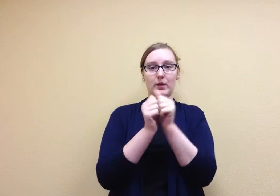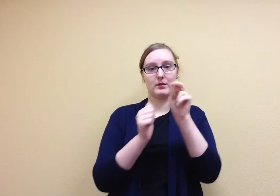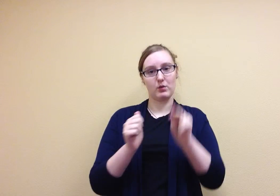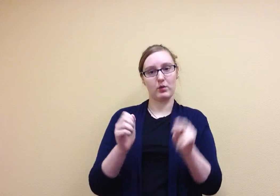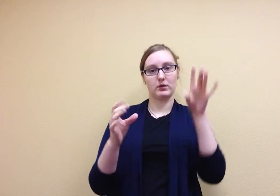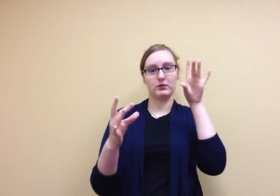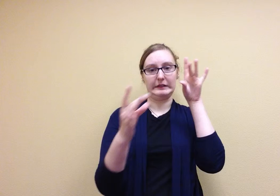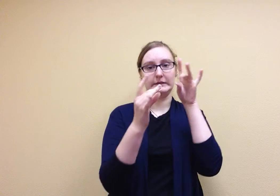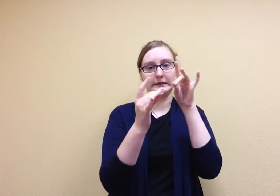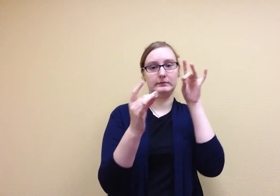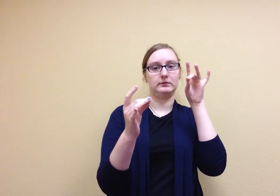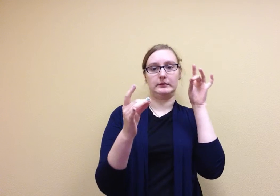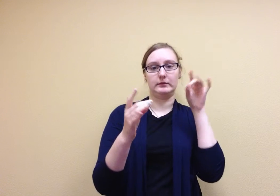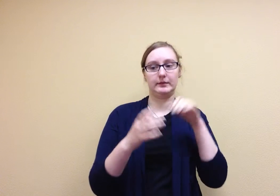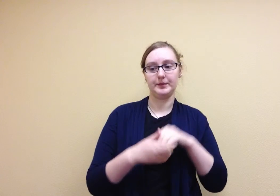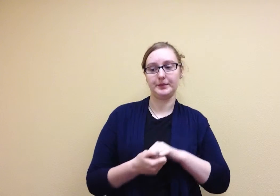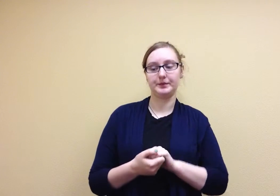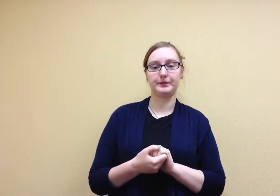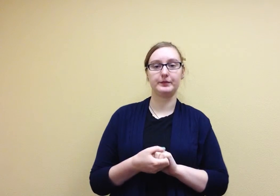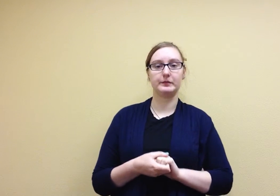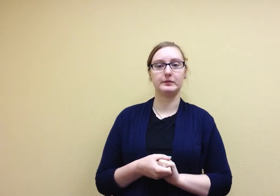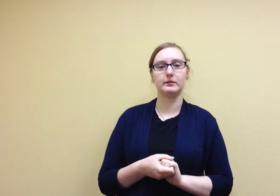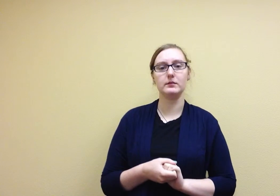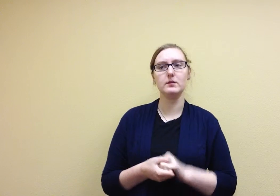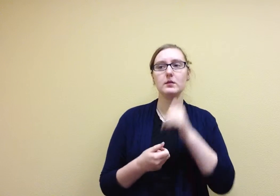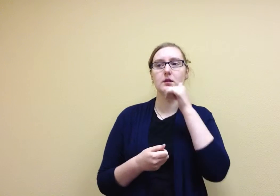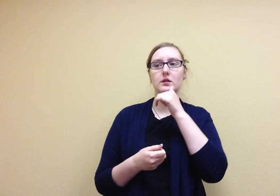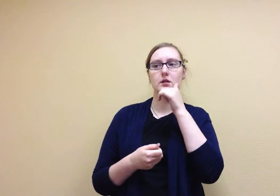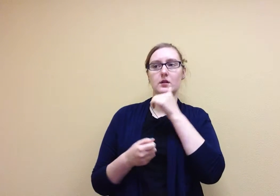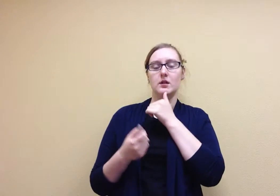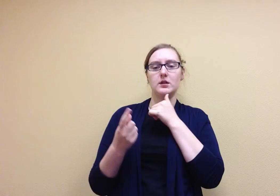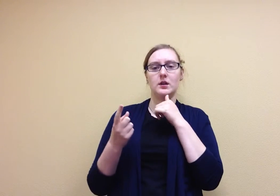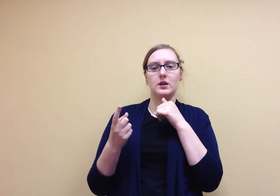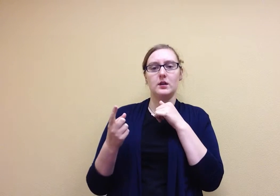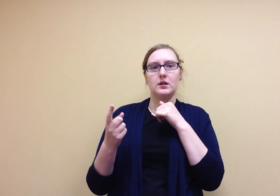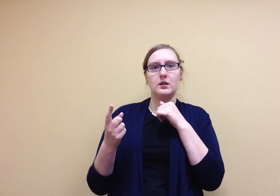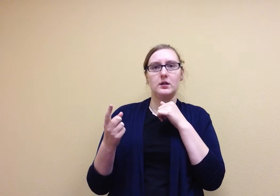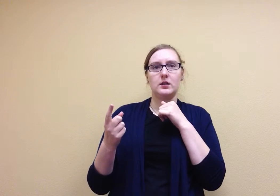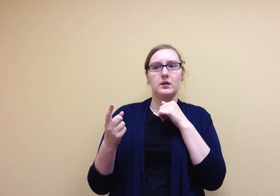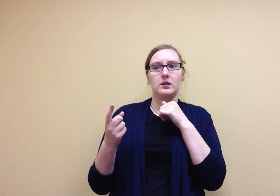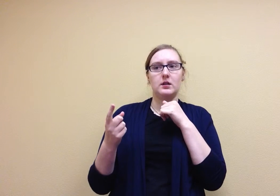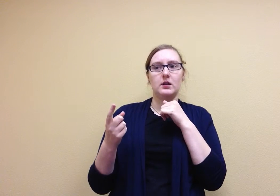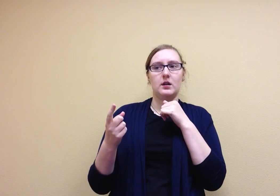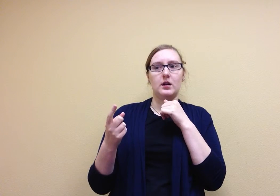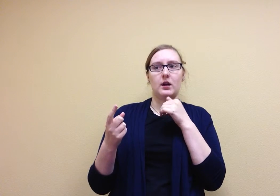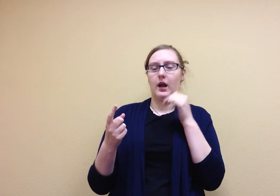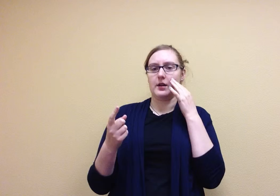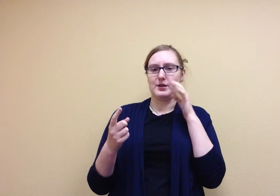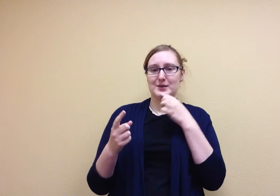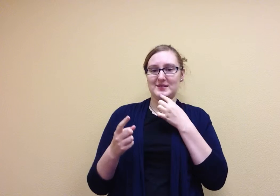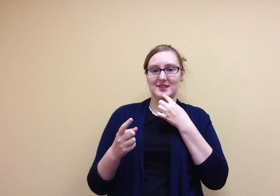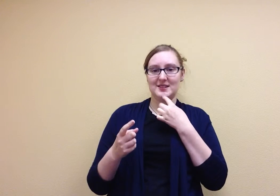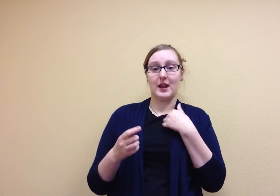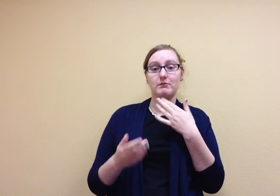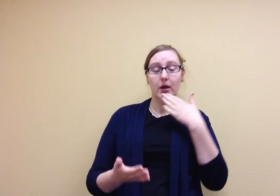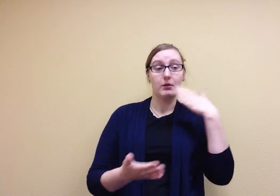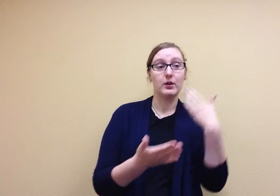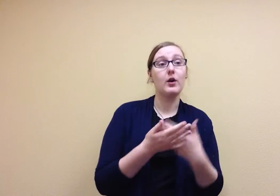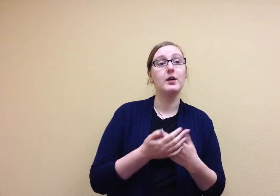Put this certain thing on it, and then electrons won't be able to just make it work. Very good. All right. This is a very special kind of metal.